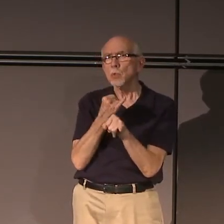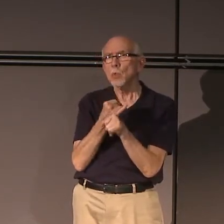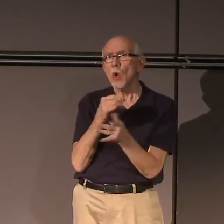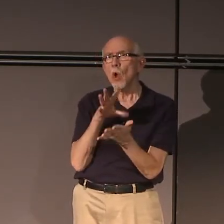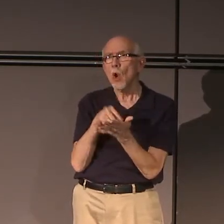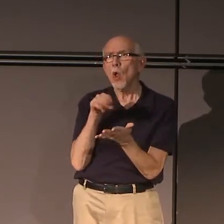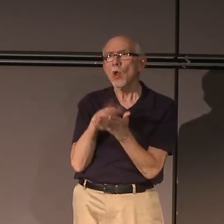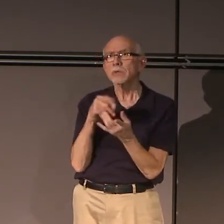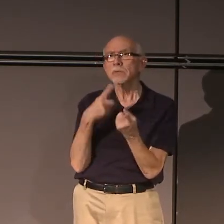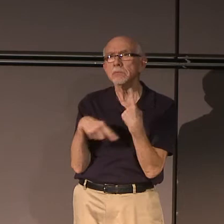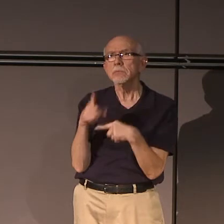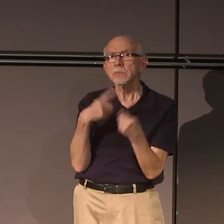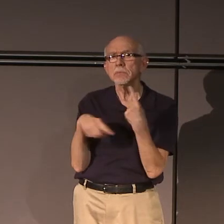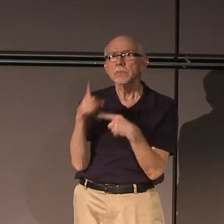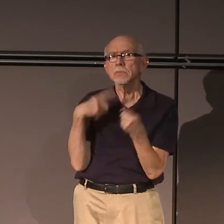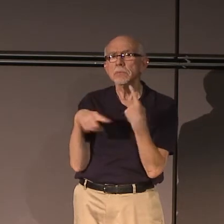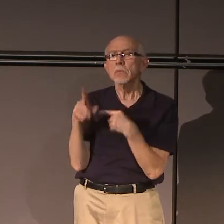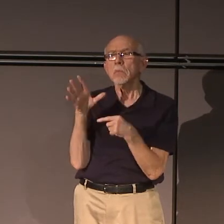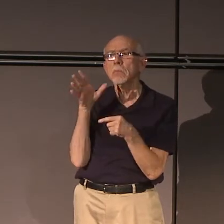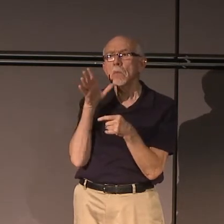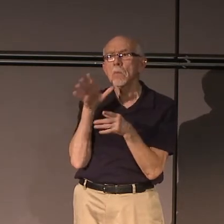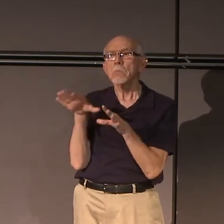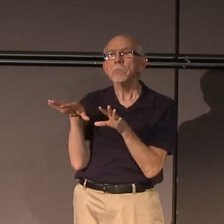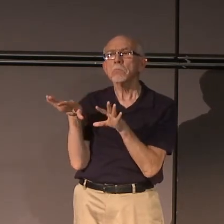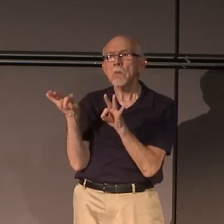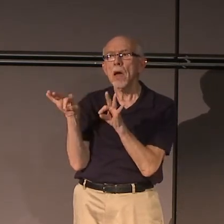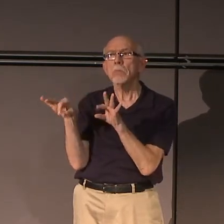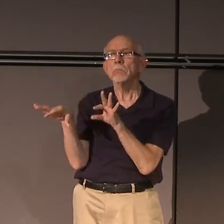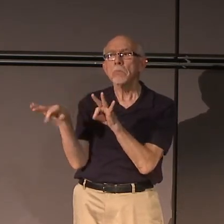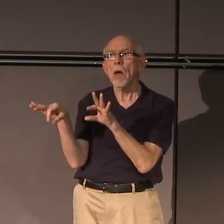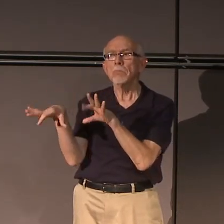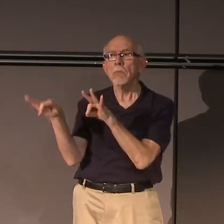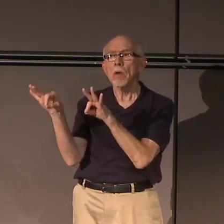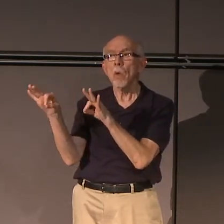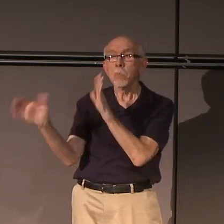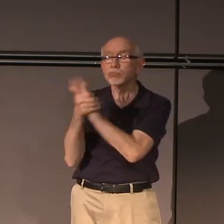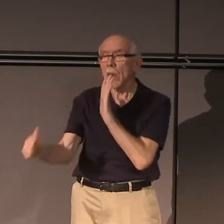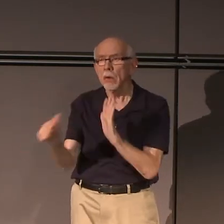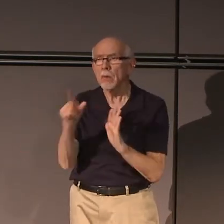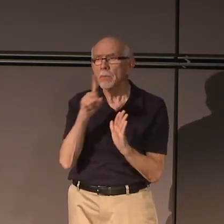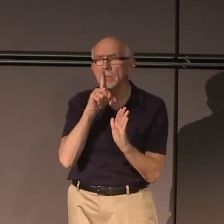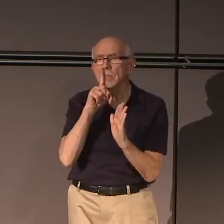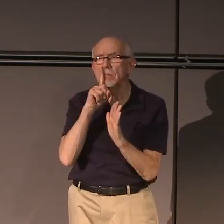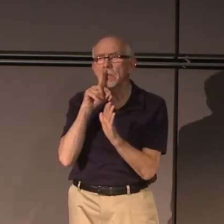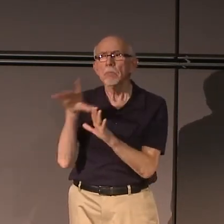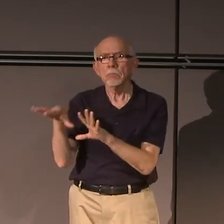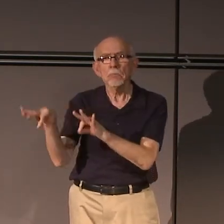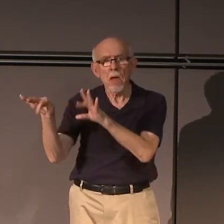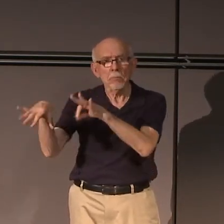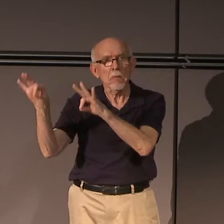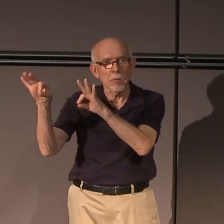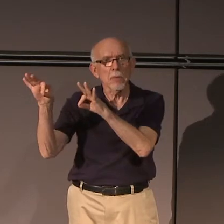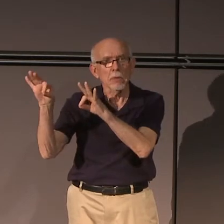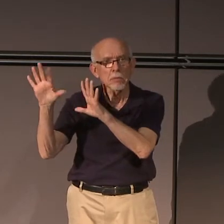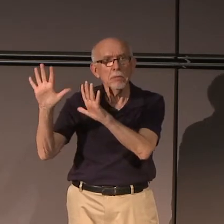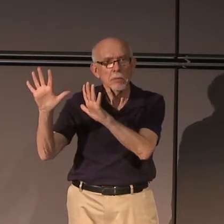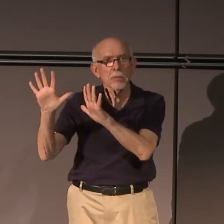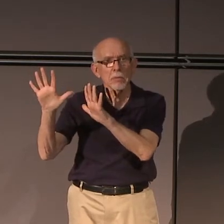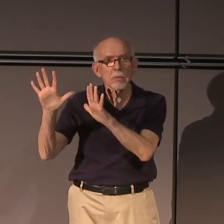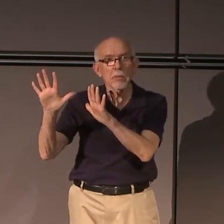And so she saw how when my older sisters went to the school for the deaf, they picked up signing, and she picked up some.